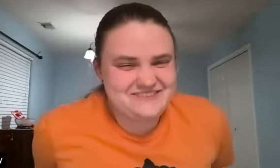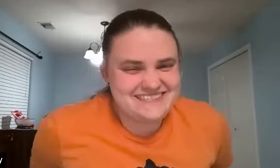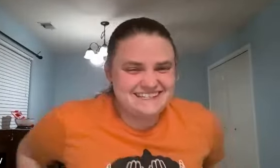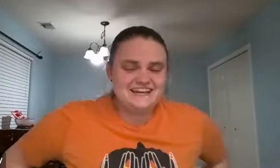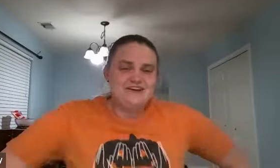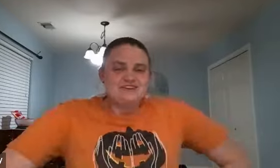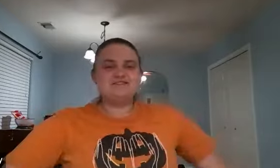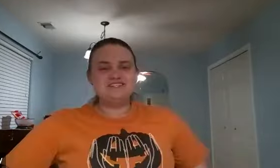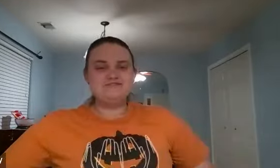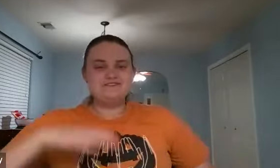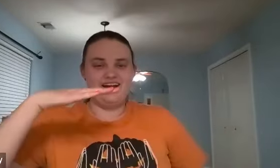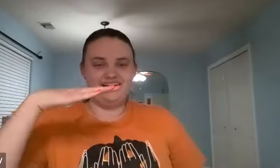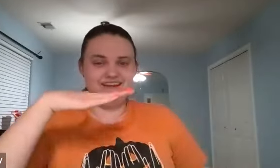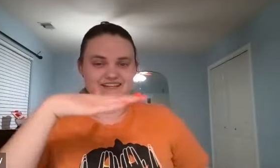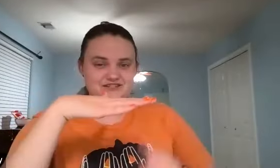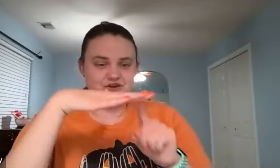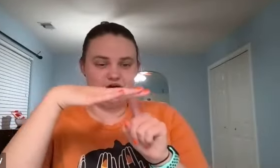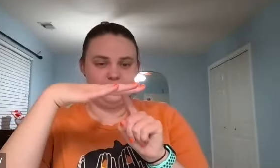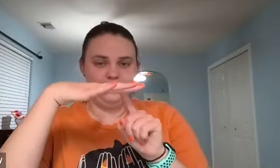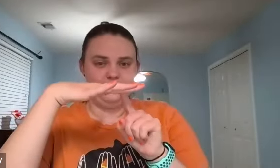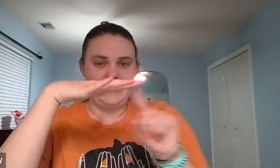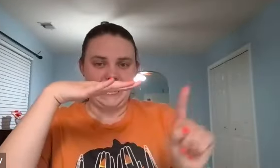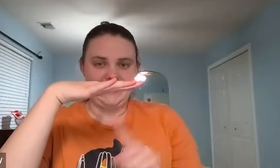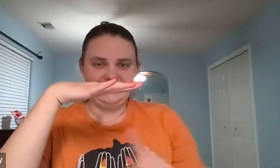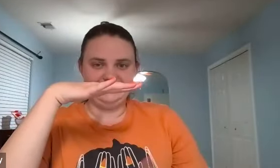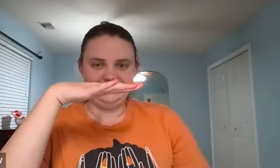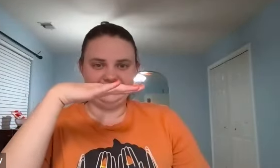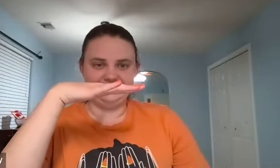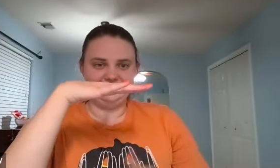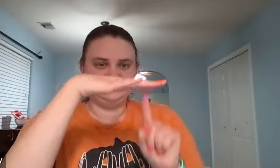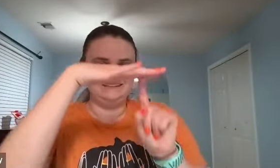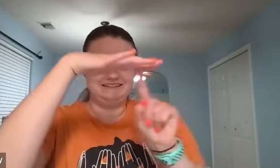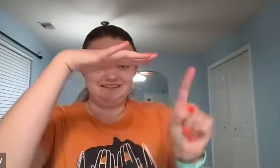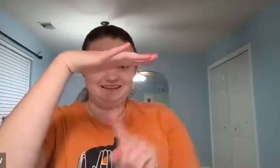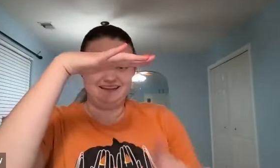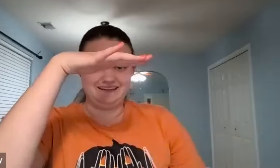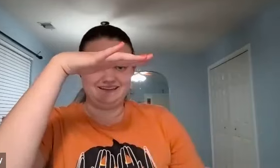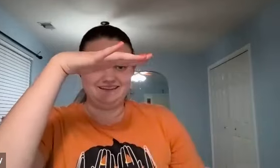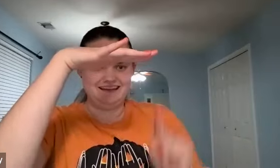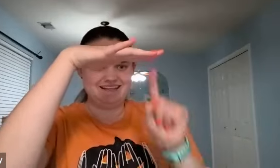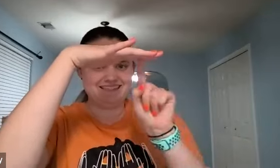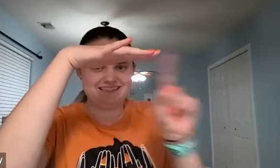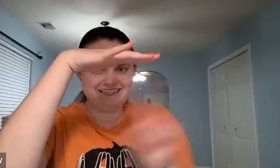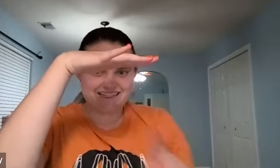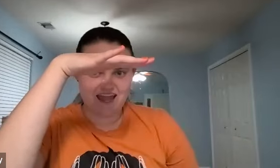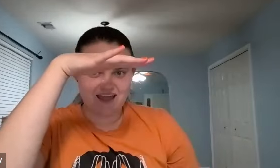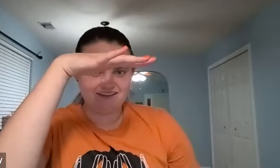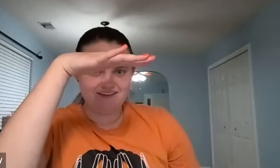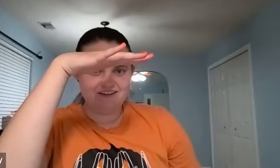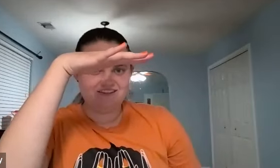you've seen it. So what you do for lightning is you go lightning, lightning, and it's the zigzag. So,